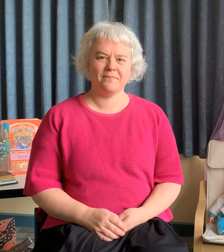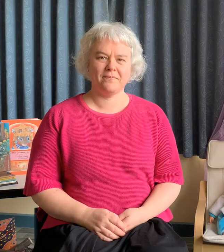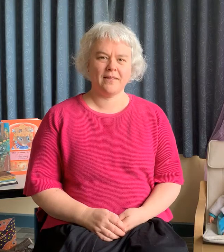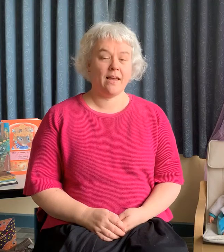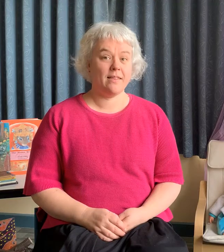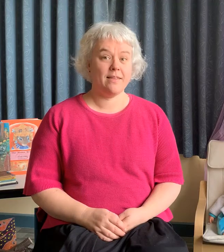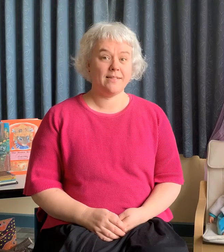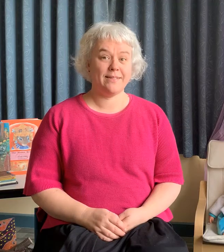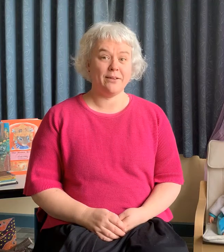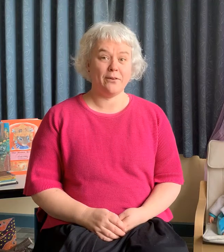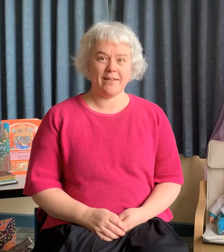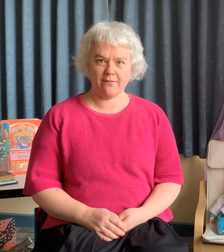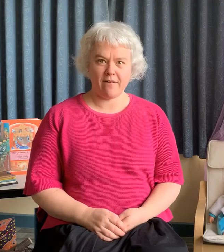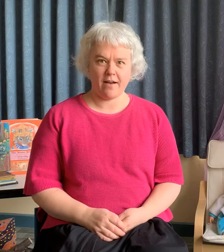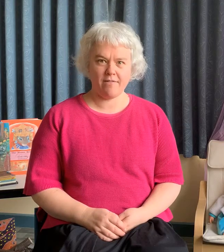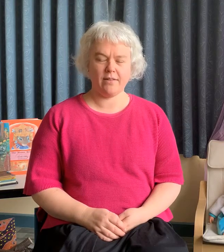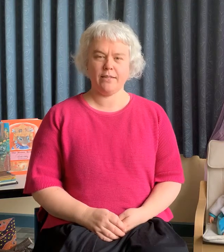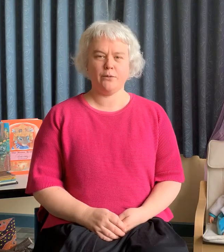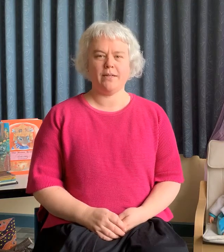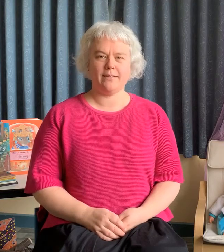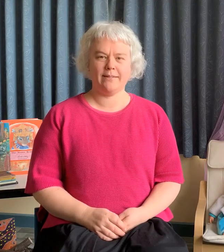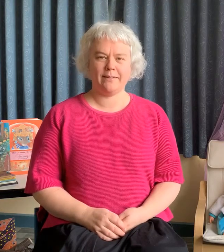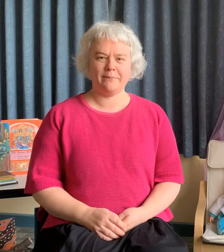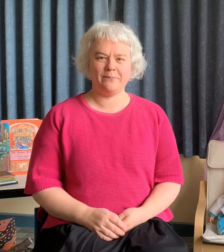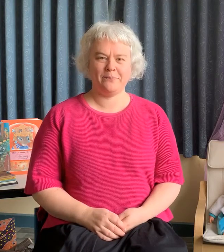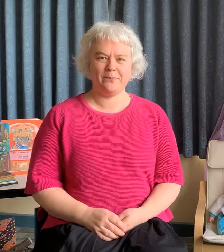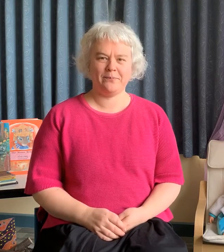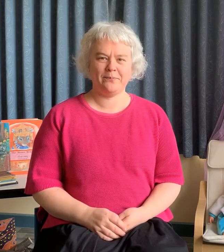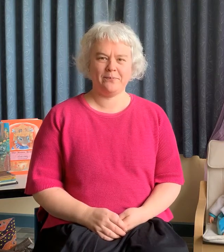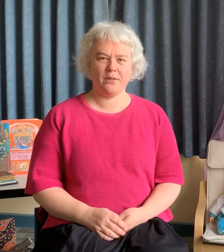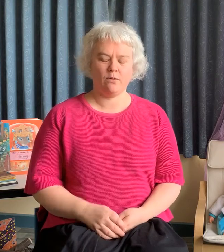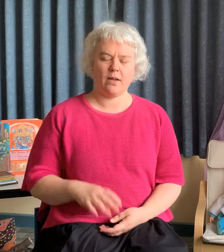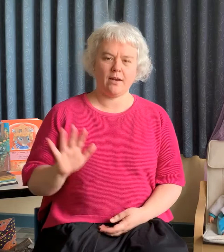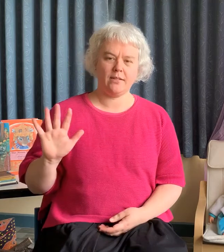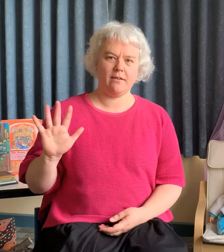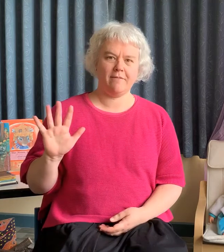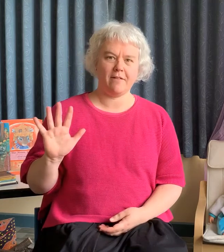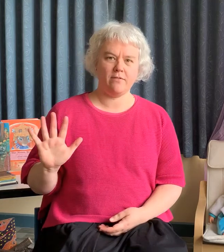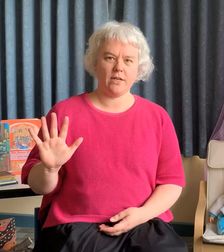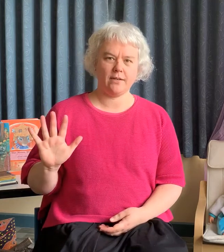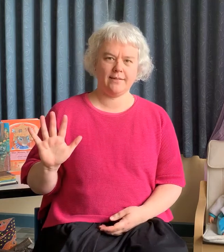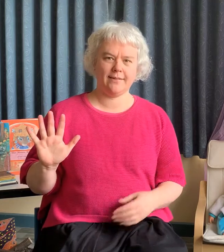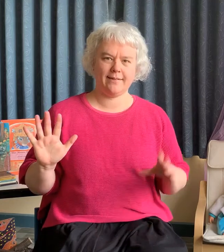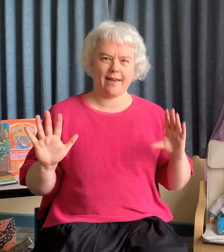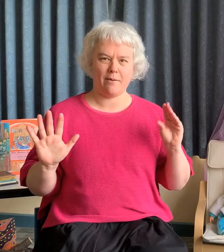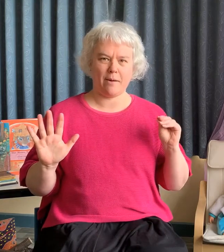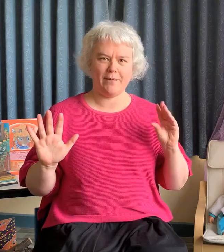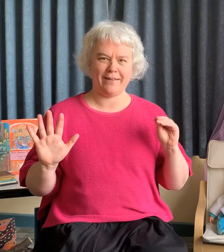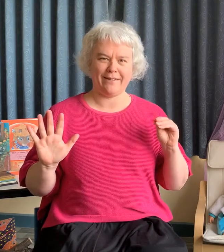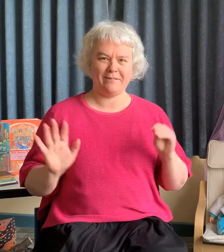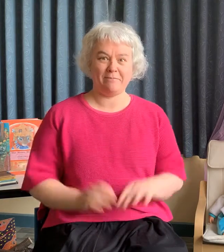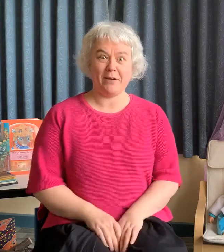This song is Five Little Ducks. We need five ducks and a mummy duck. Ready?